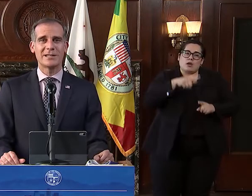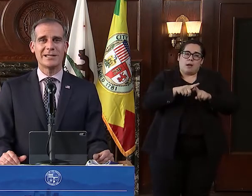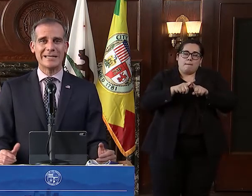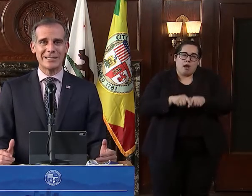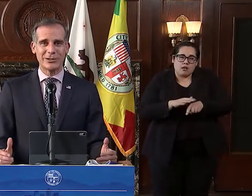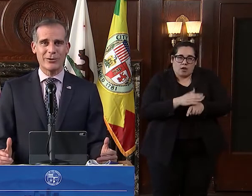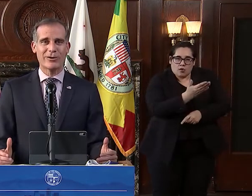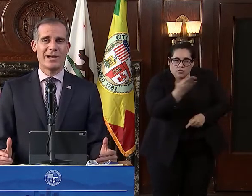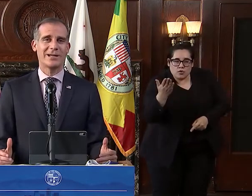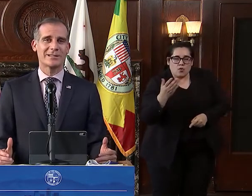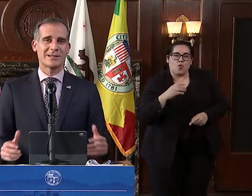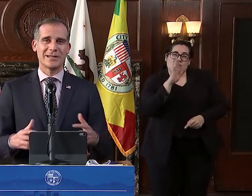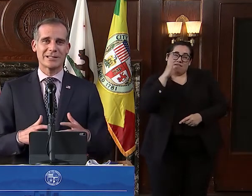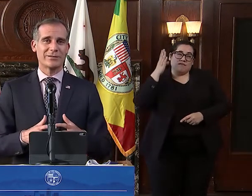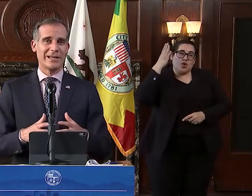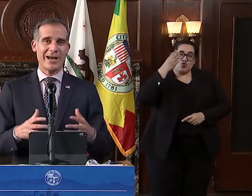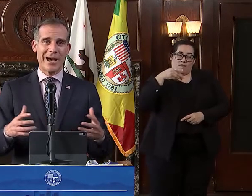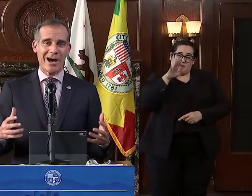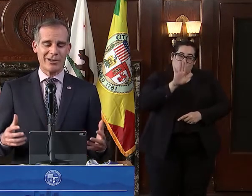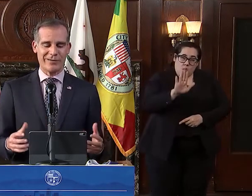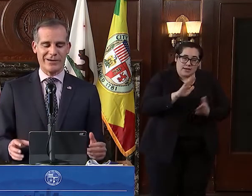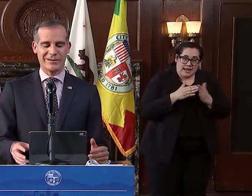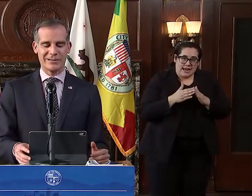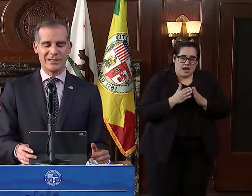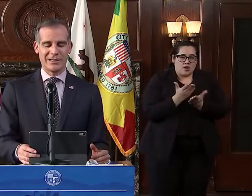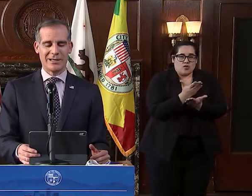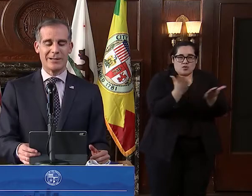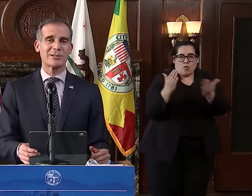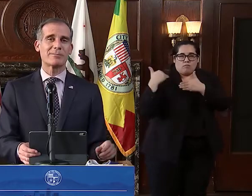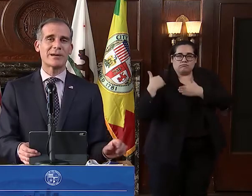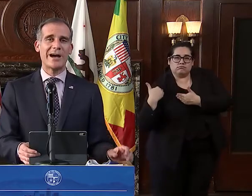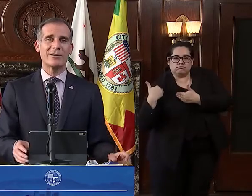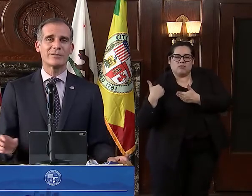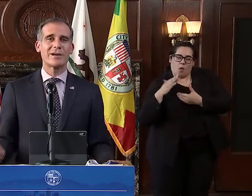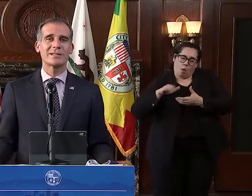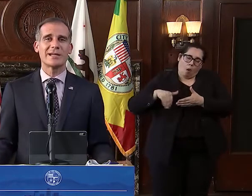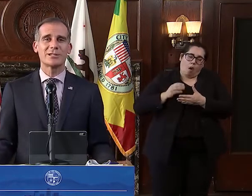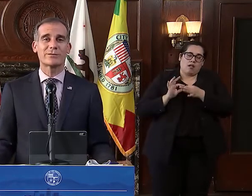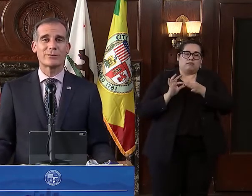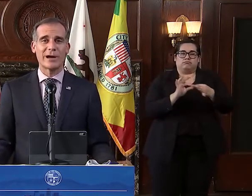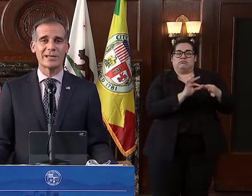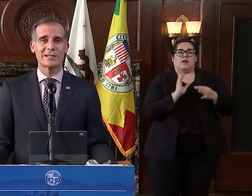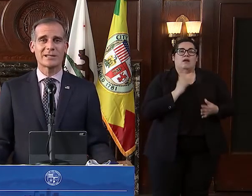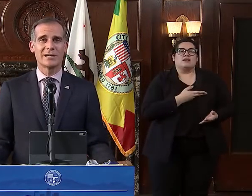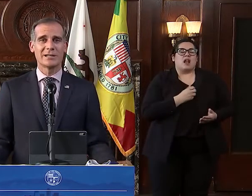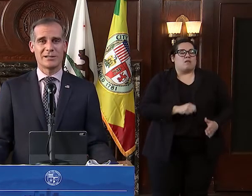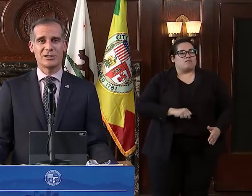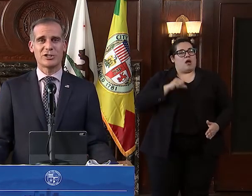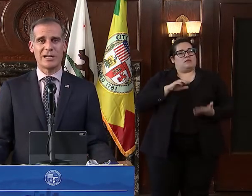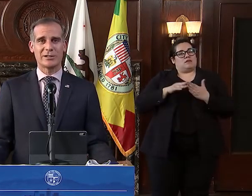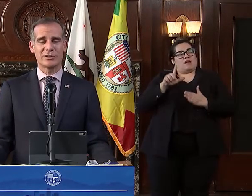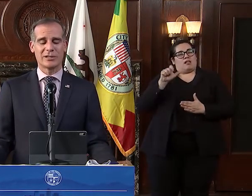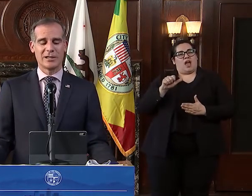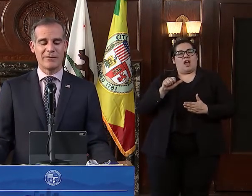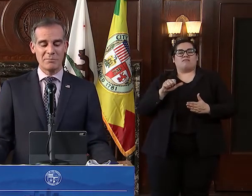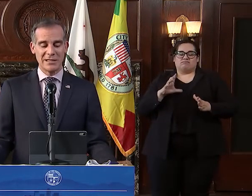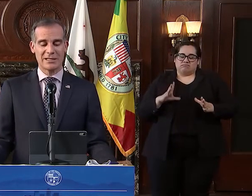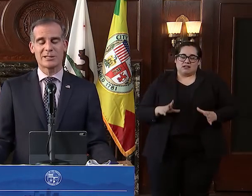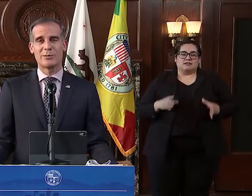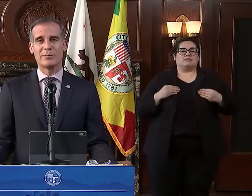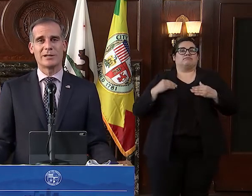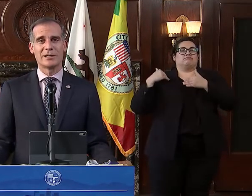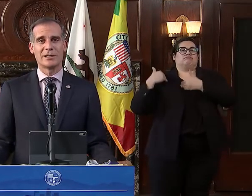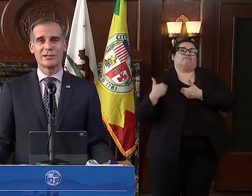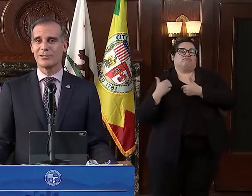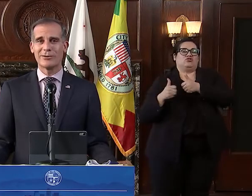this city is in your hands, collectively, all of ours. And I'm so proud of Los Angeles for rising to this challenge, of meeting